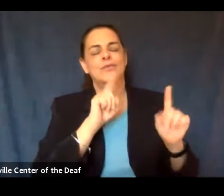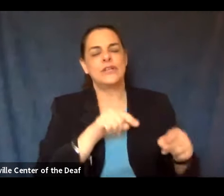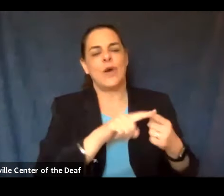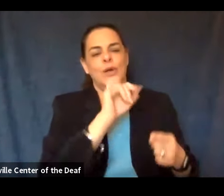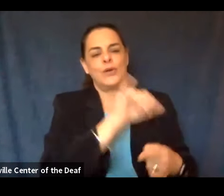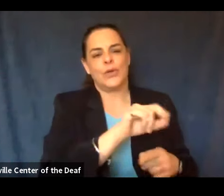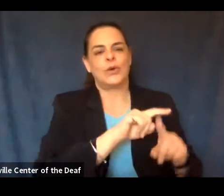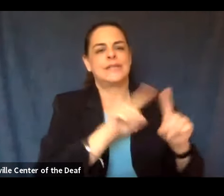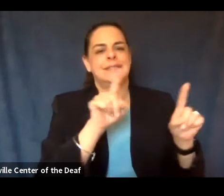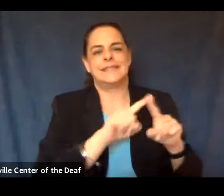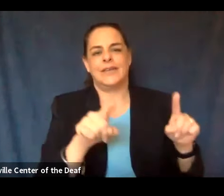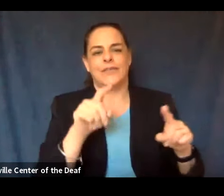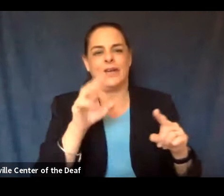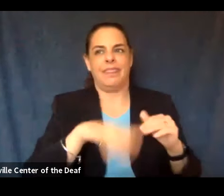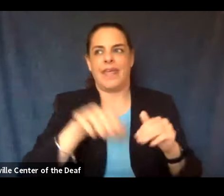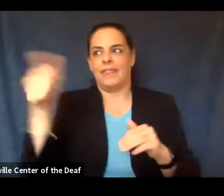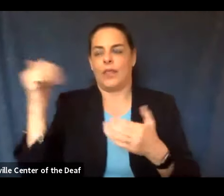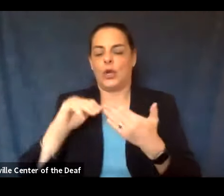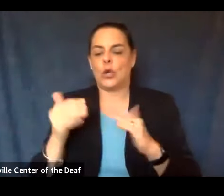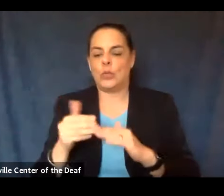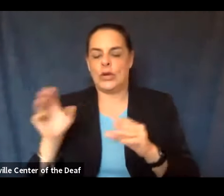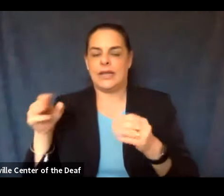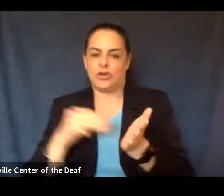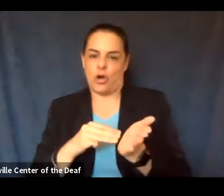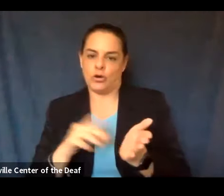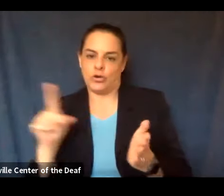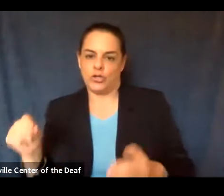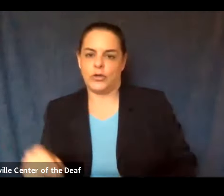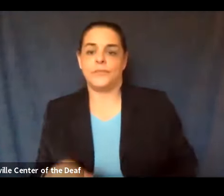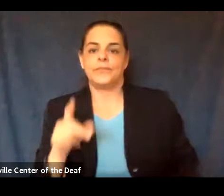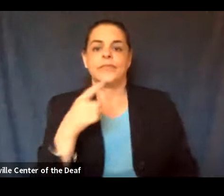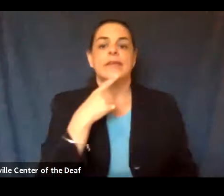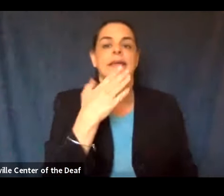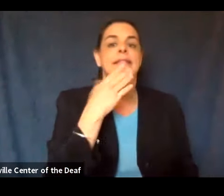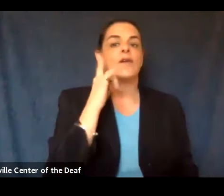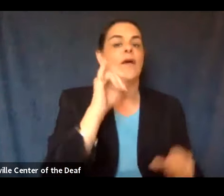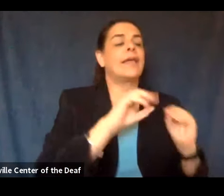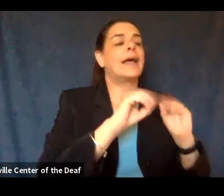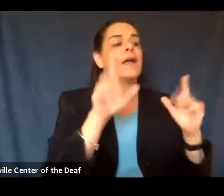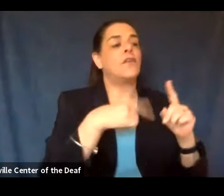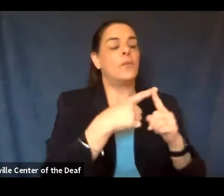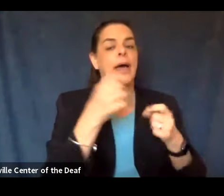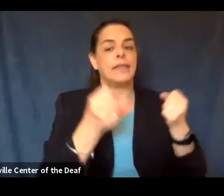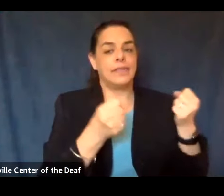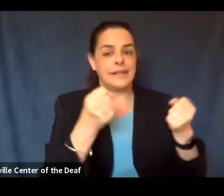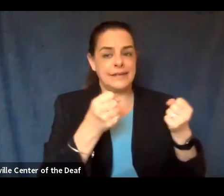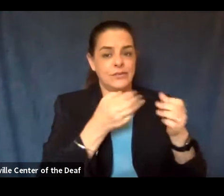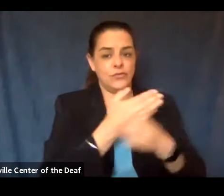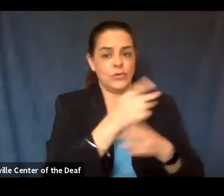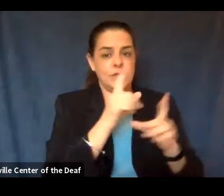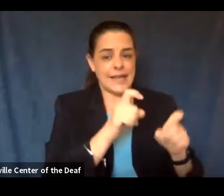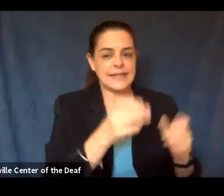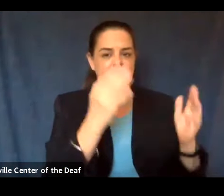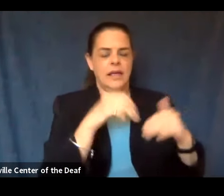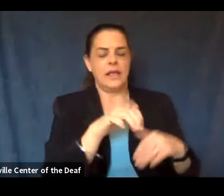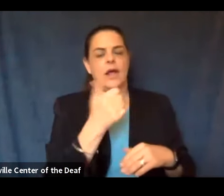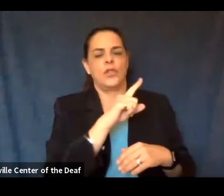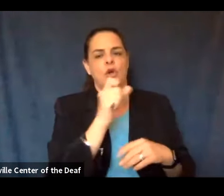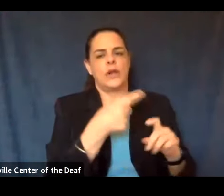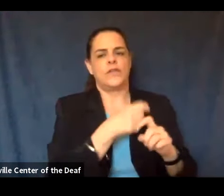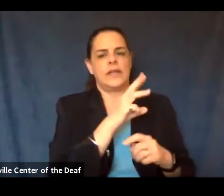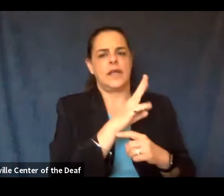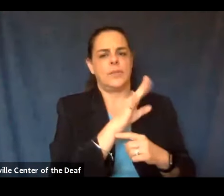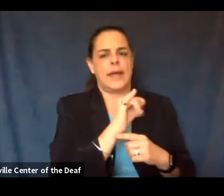the community providers do. Right. They say, thank you for the clarification on the testing. Another question from